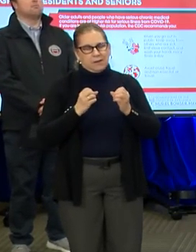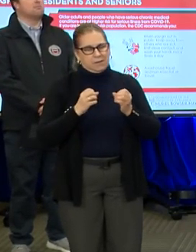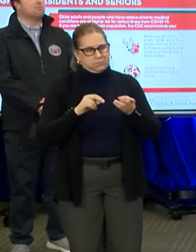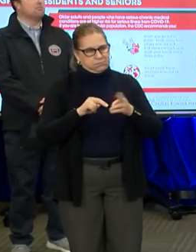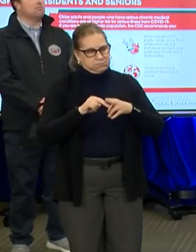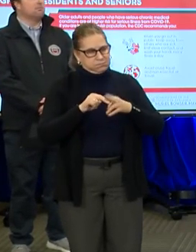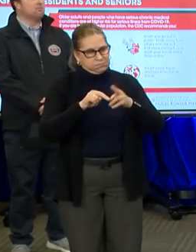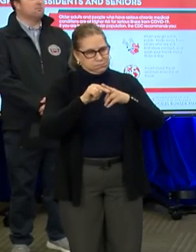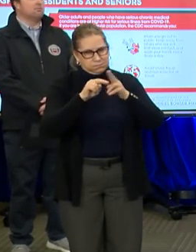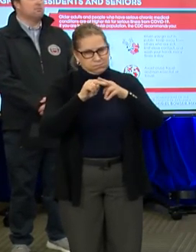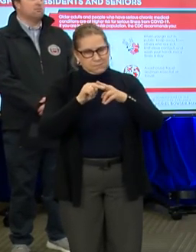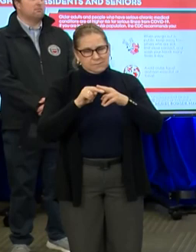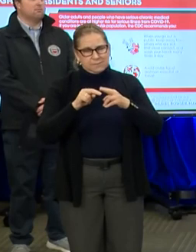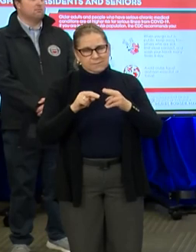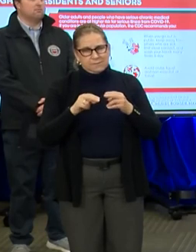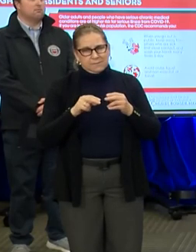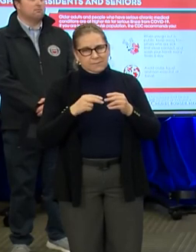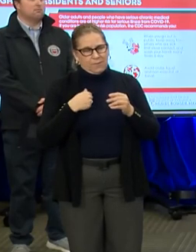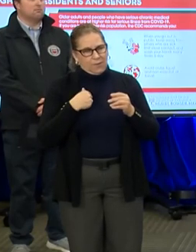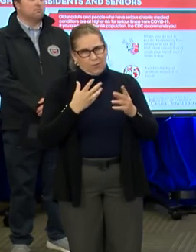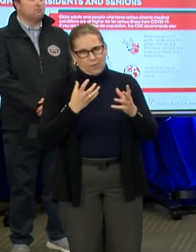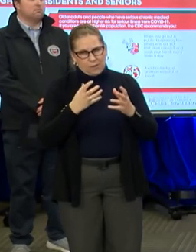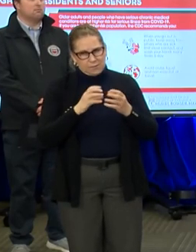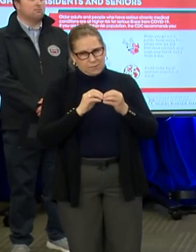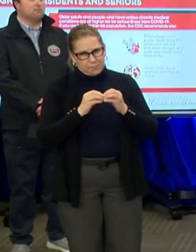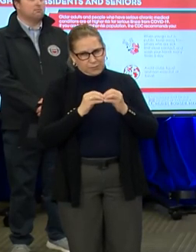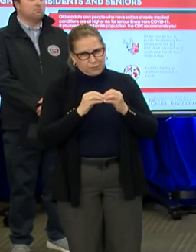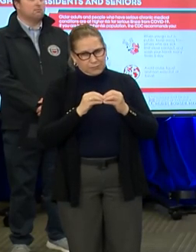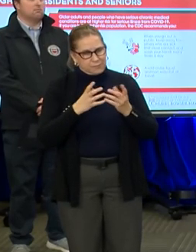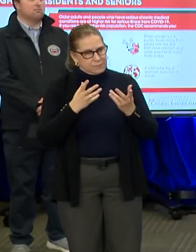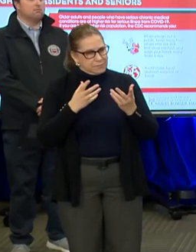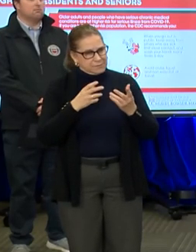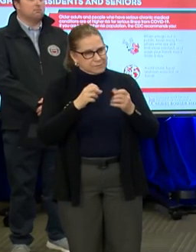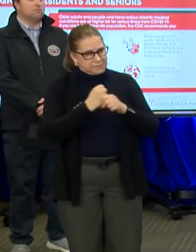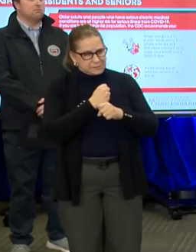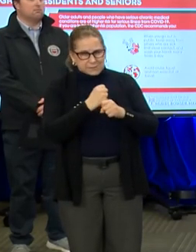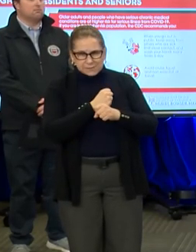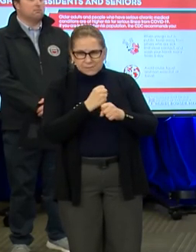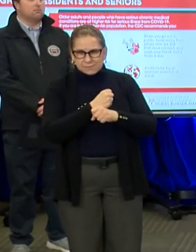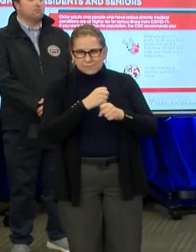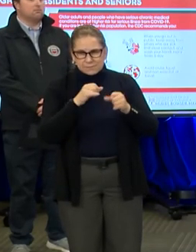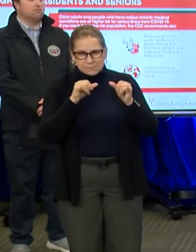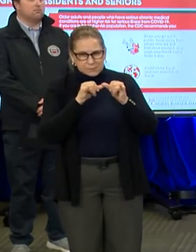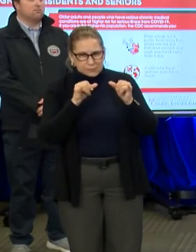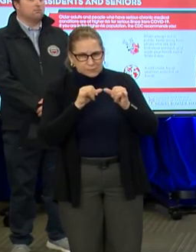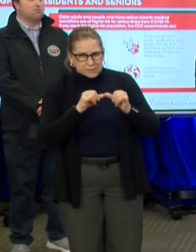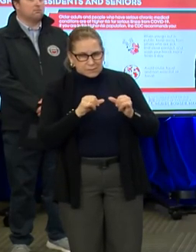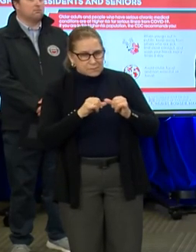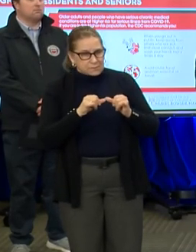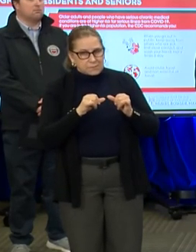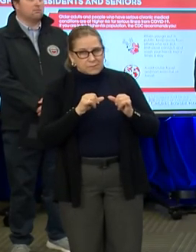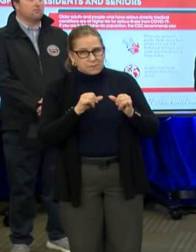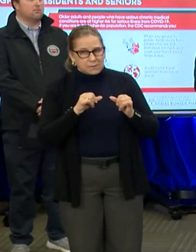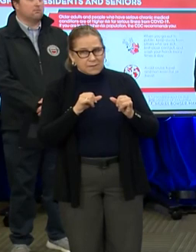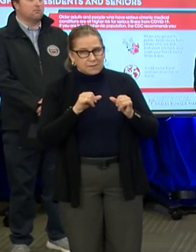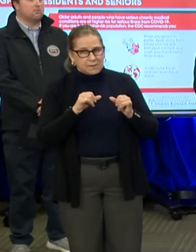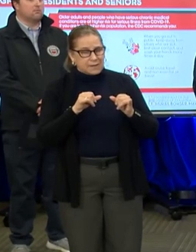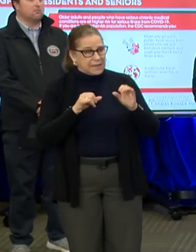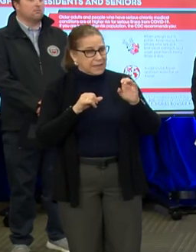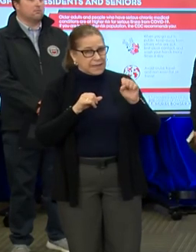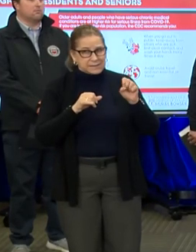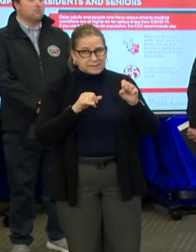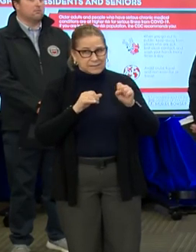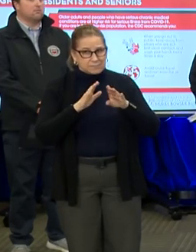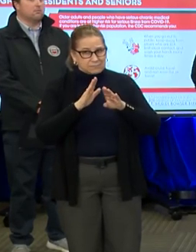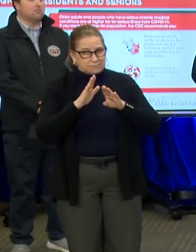health lab. So I want to quantify them, but also give us a sense as to whether it's a spike in cases, a spike in the disease spreading,